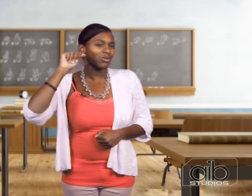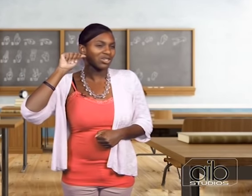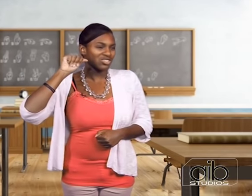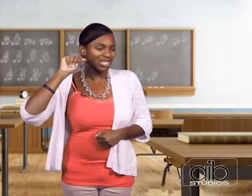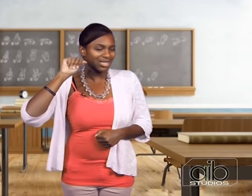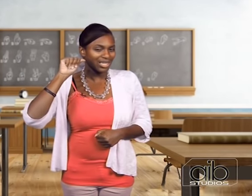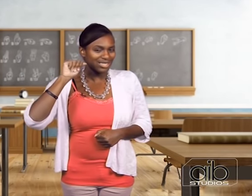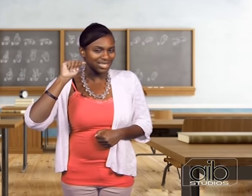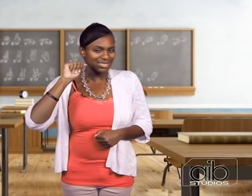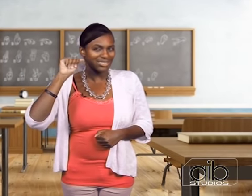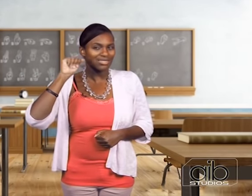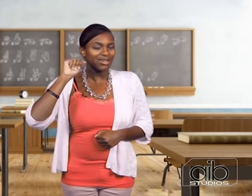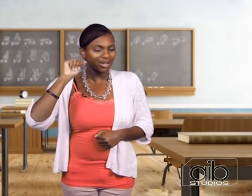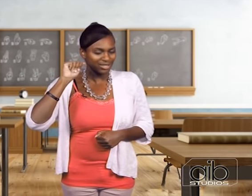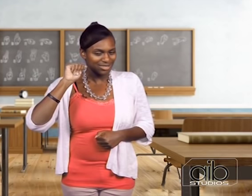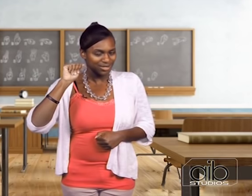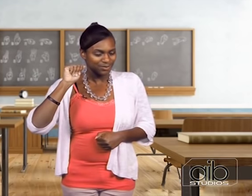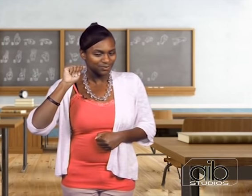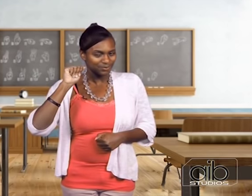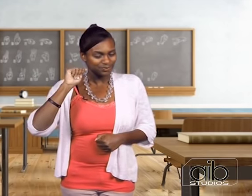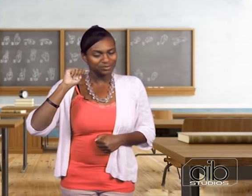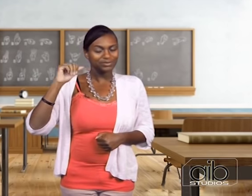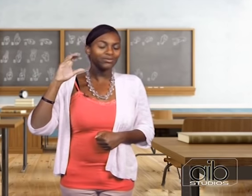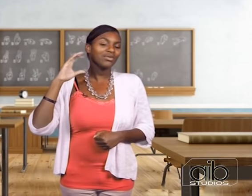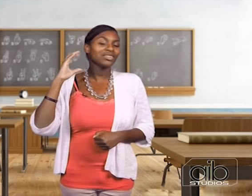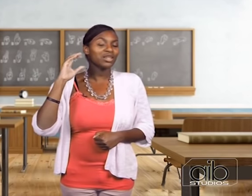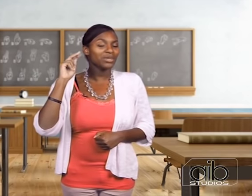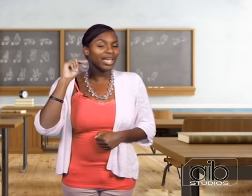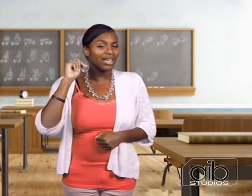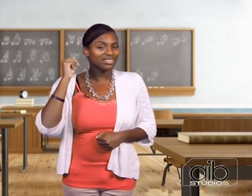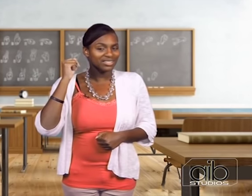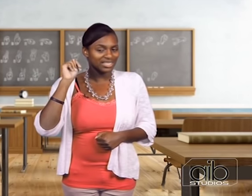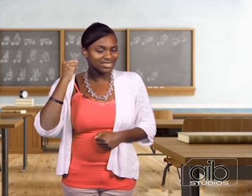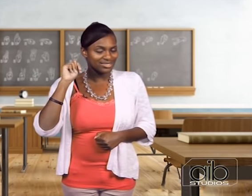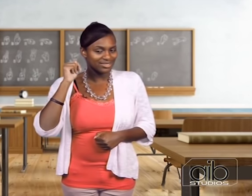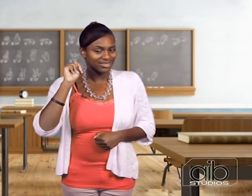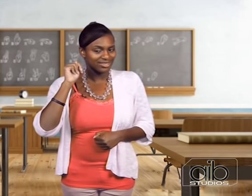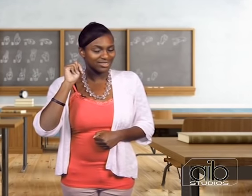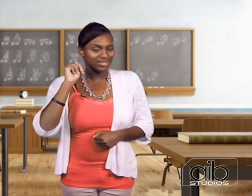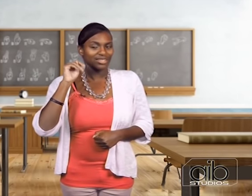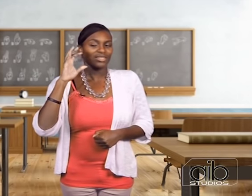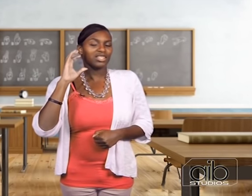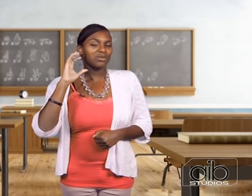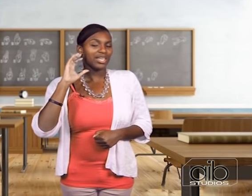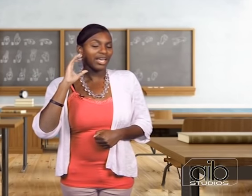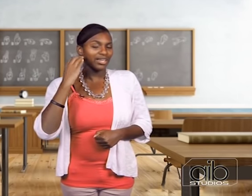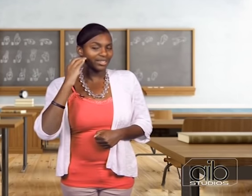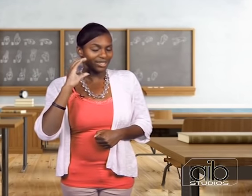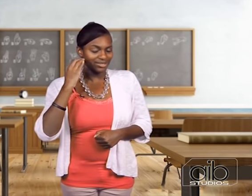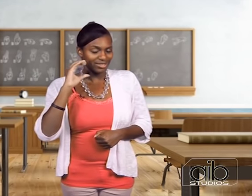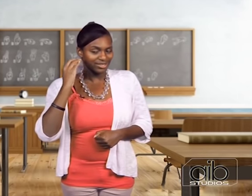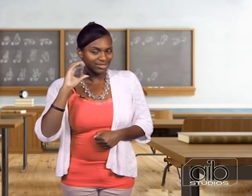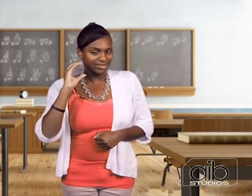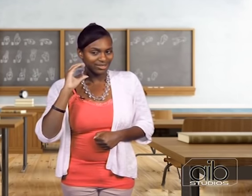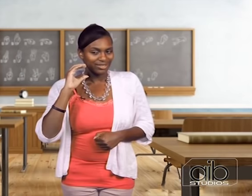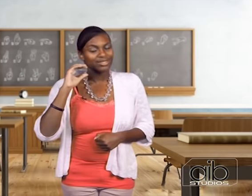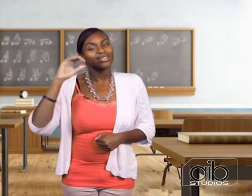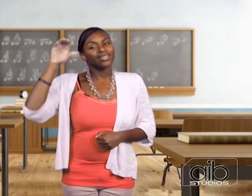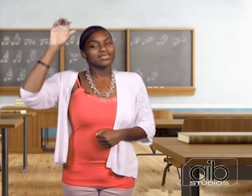want to shake it like this. This is aunt. Then we had niece. Then we had cousin. Then